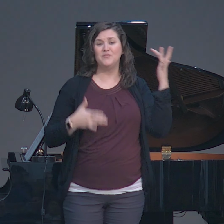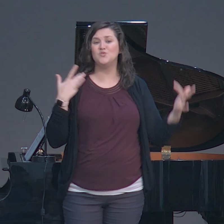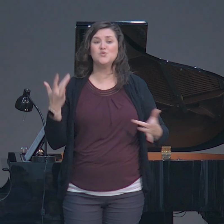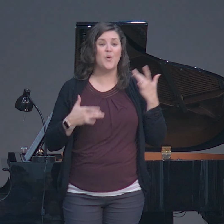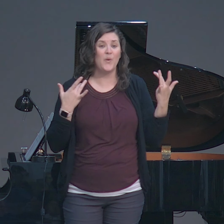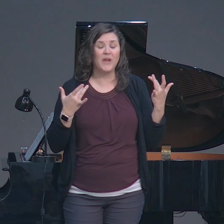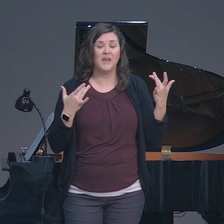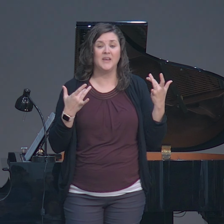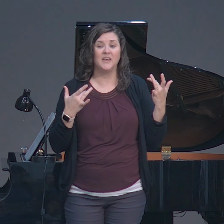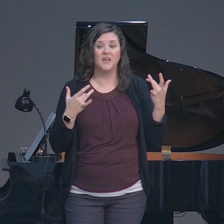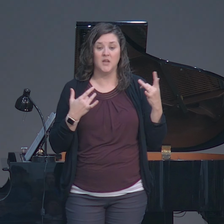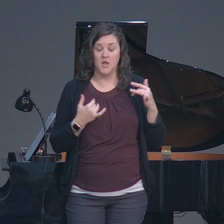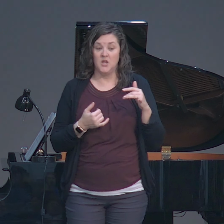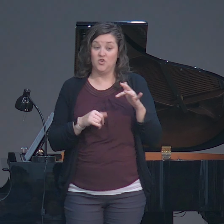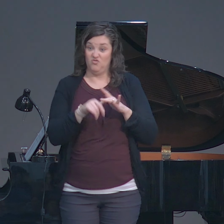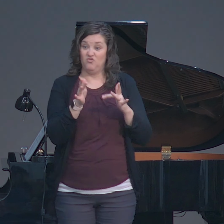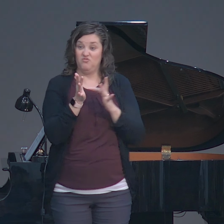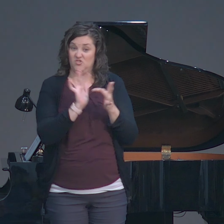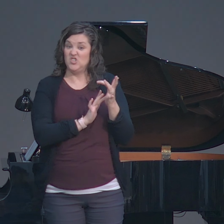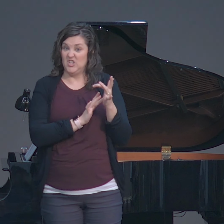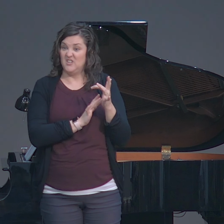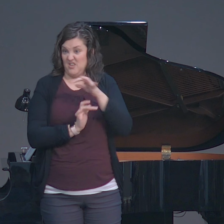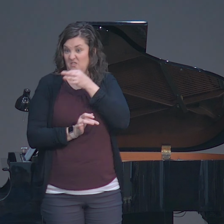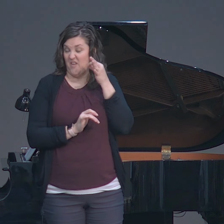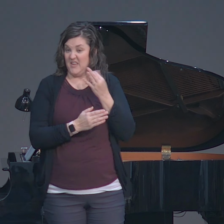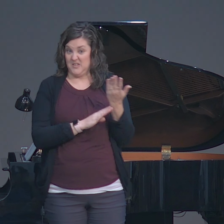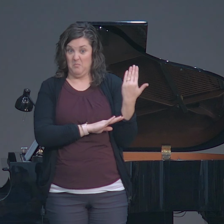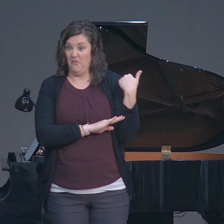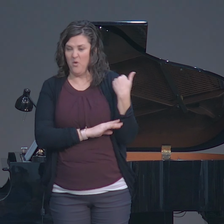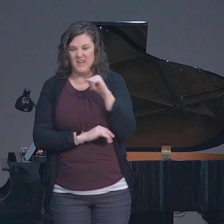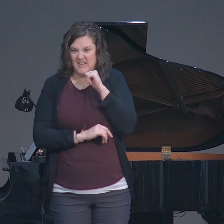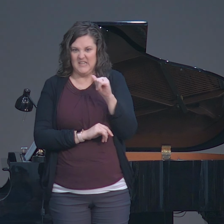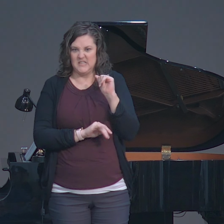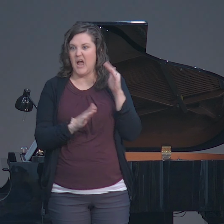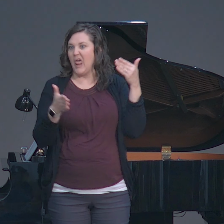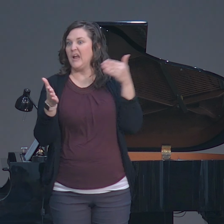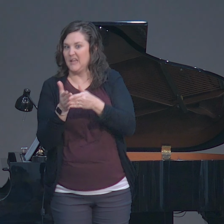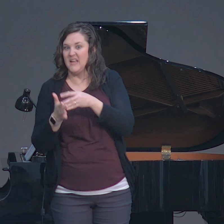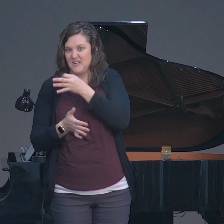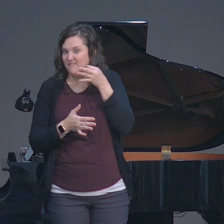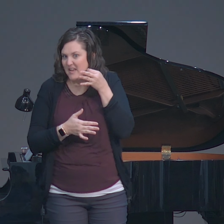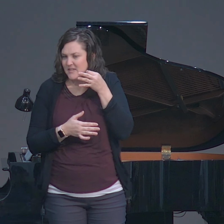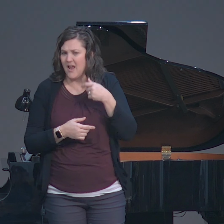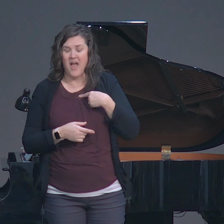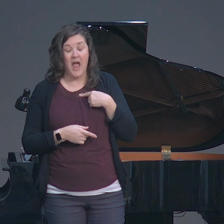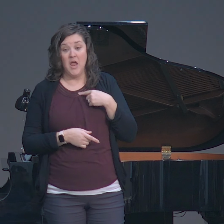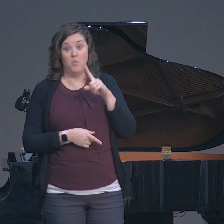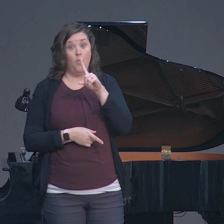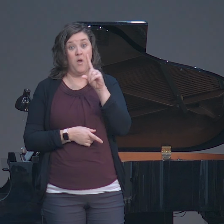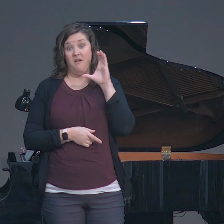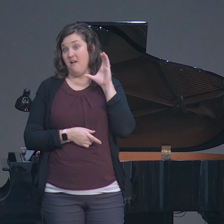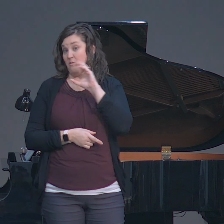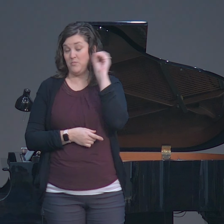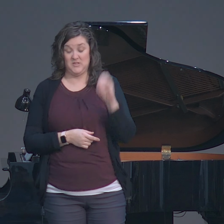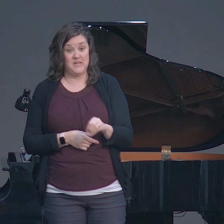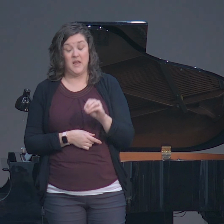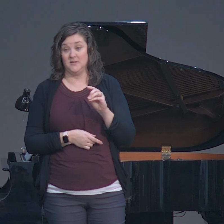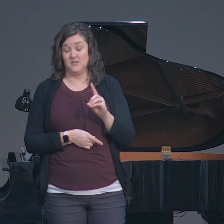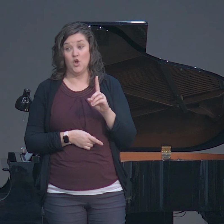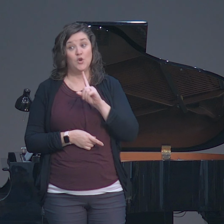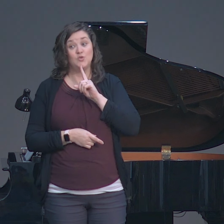mentioned earlier, Jesus has fasted. He's not against fasting, and I am absolutely positive that during